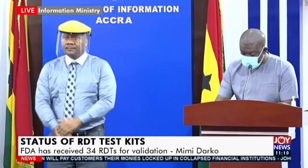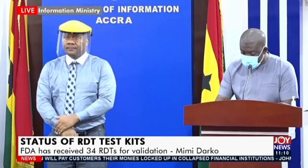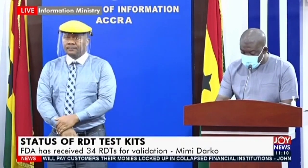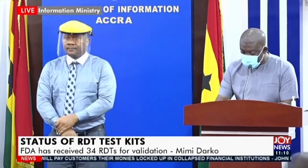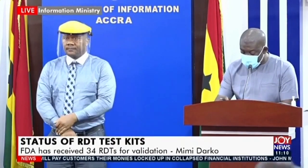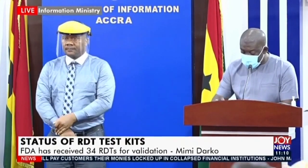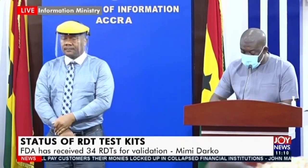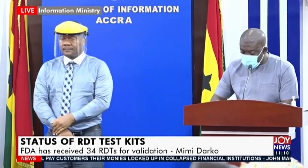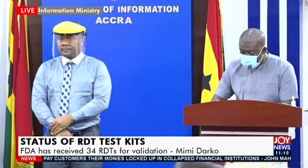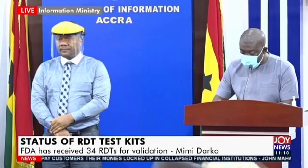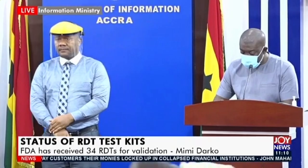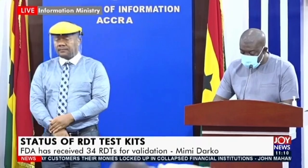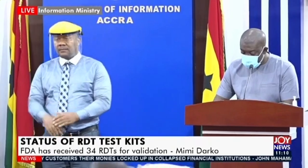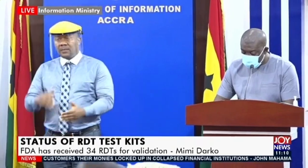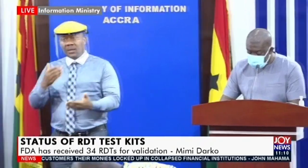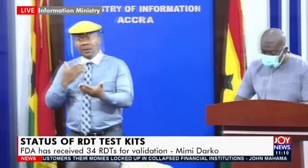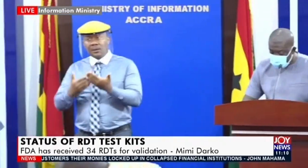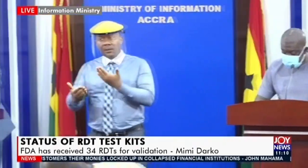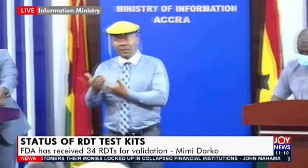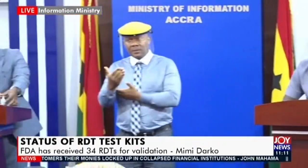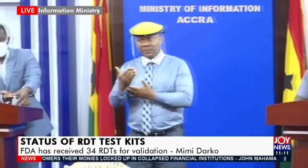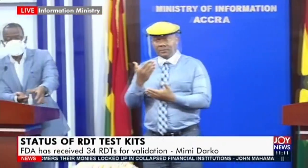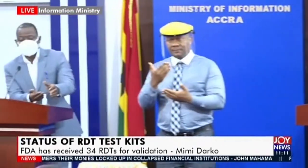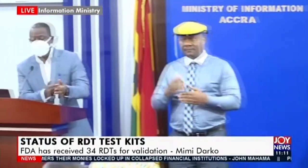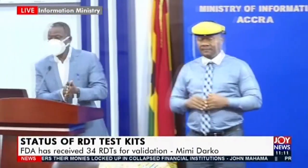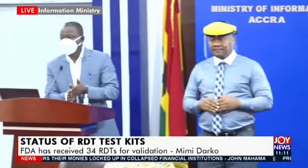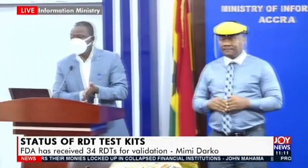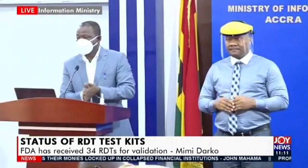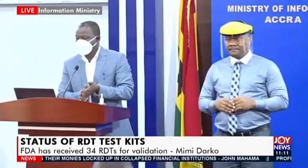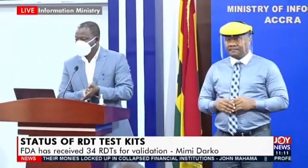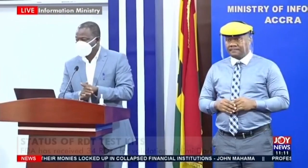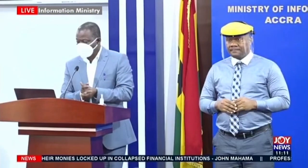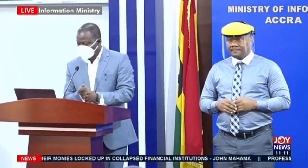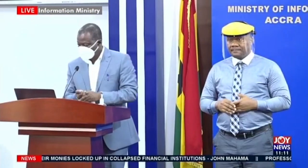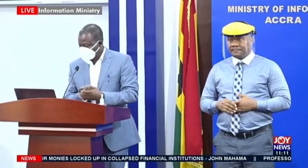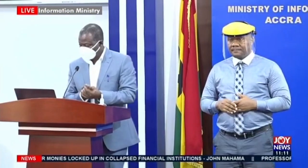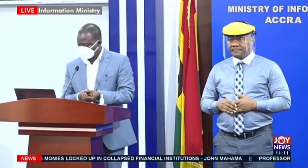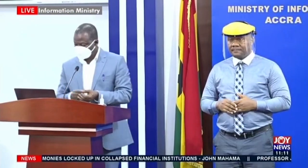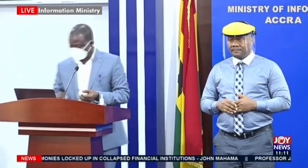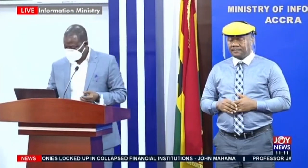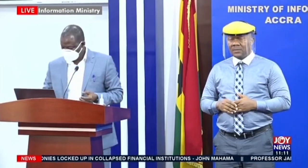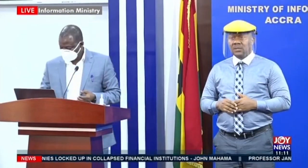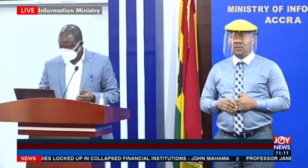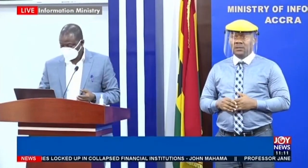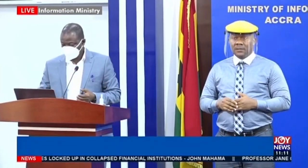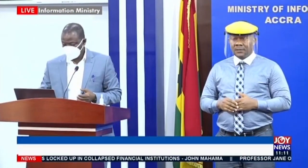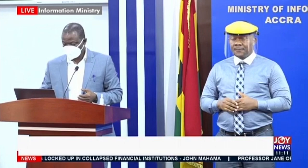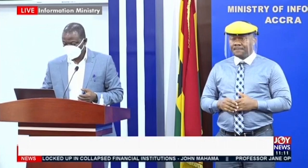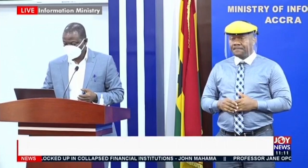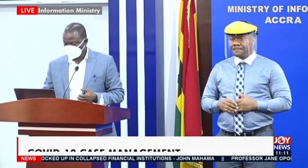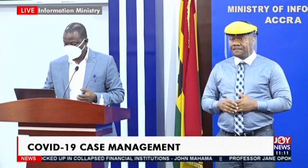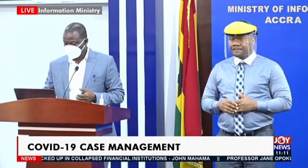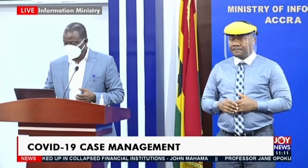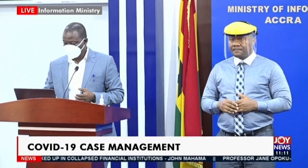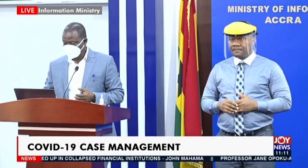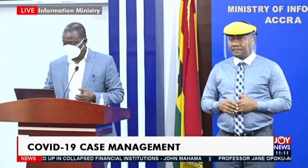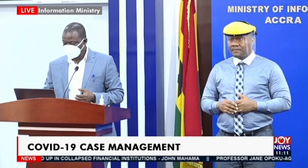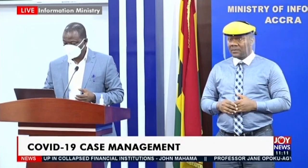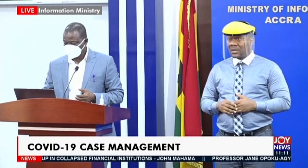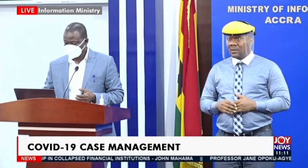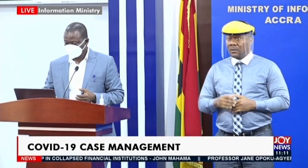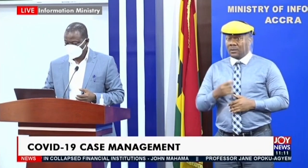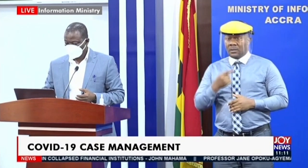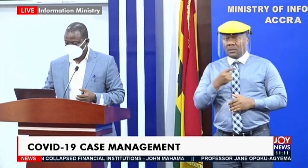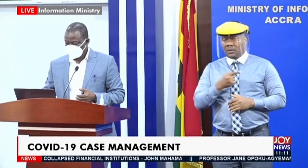Thank you very much, and good morning. Honorable Minister, media colleagues, as the Minister said, we'll be